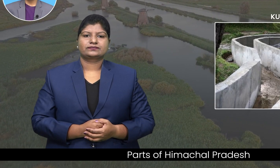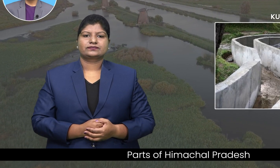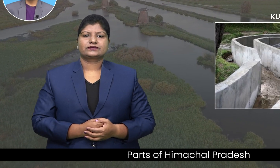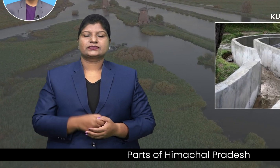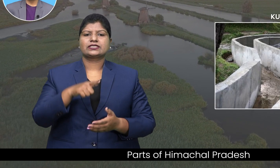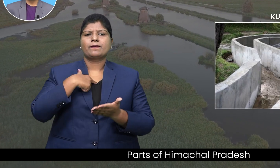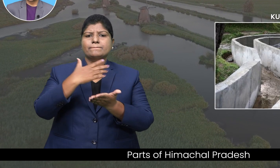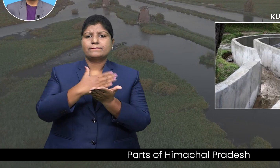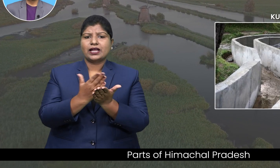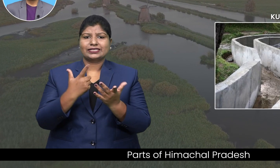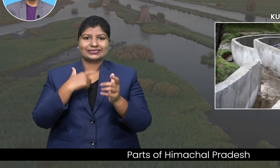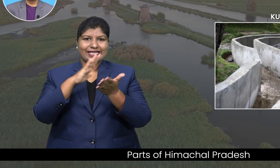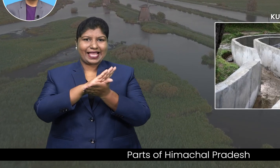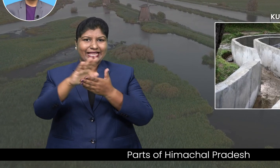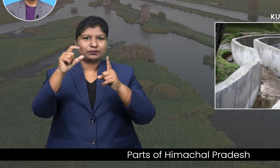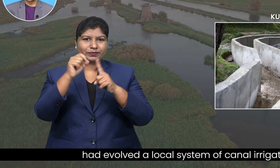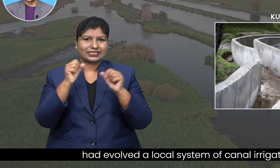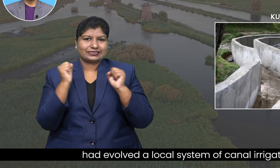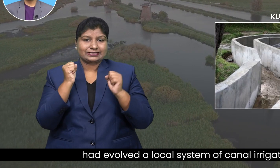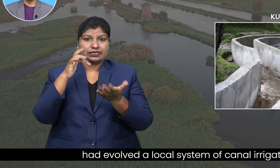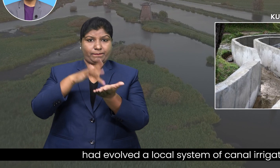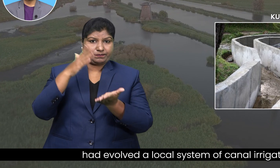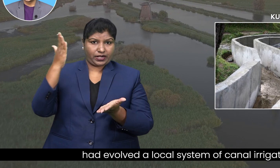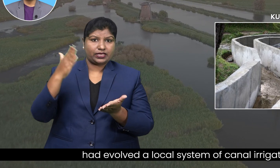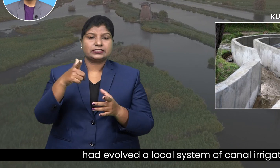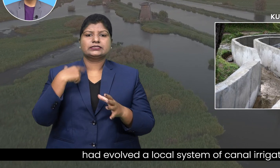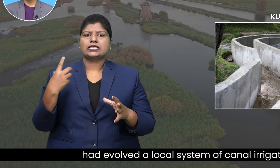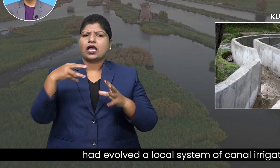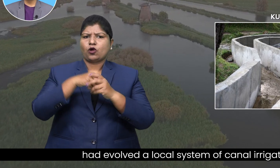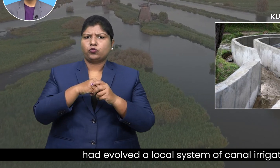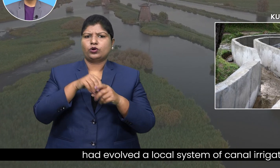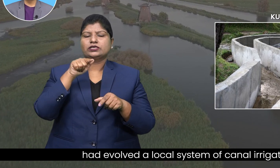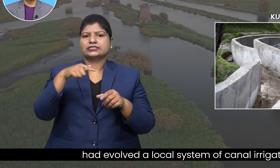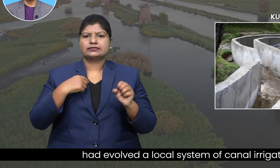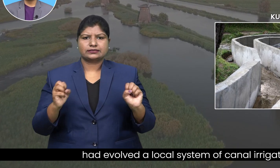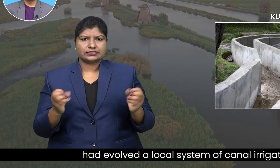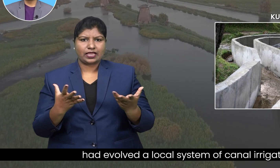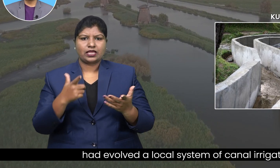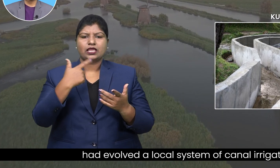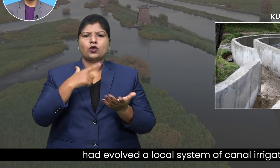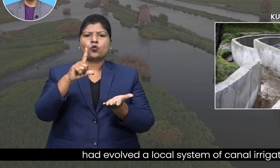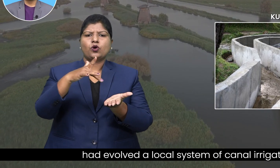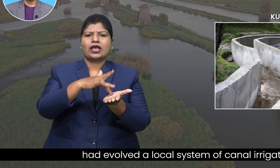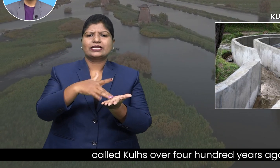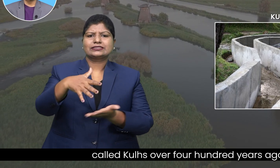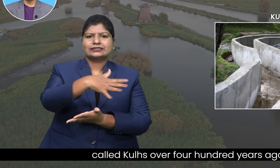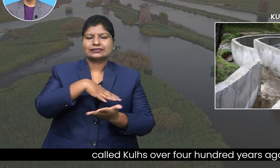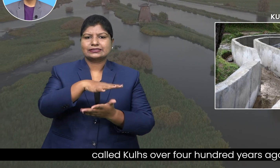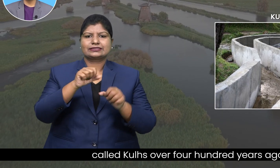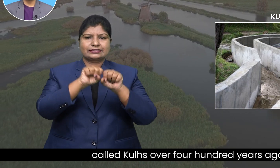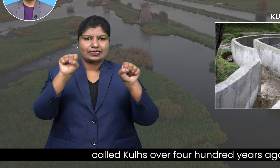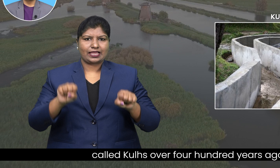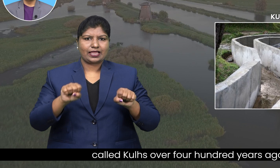Parts of Himachal Pradesh had evolved a local system of canal irrigation